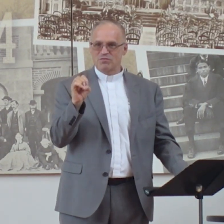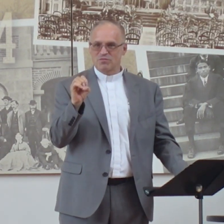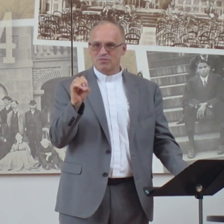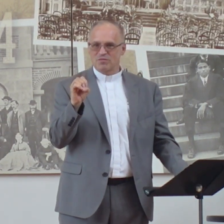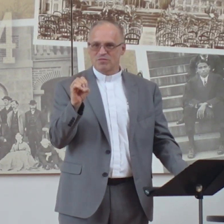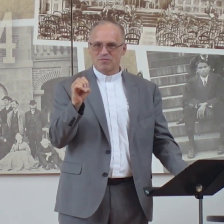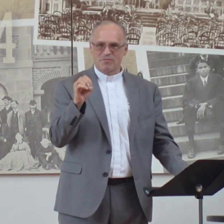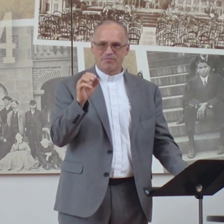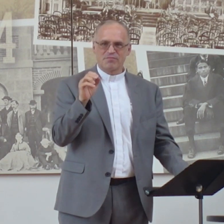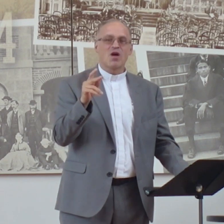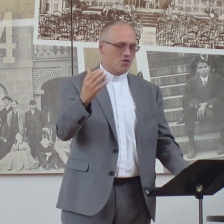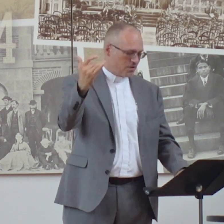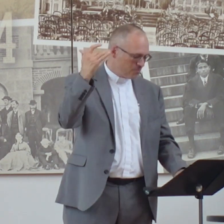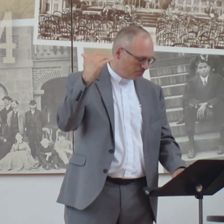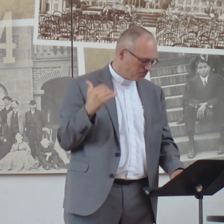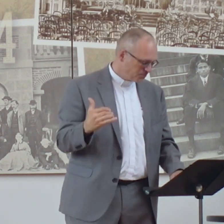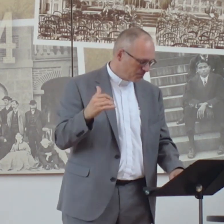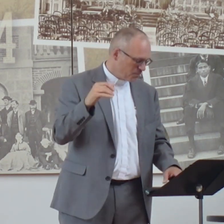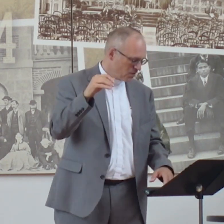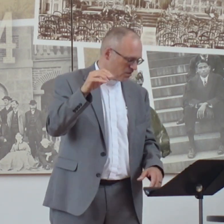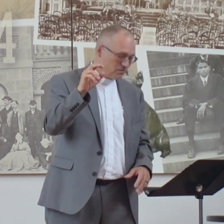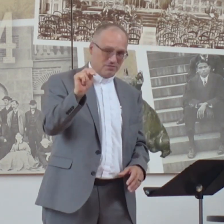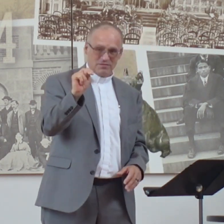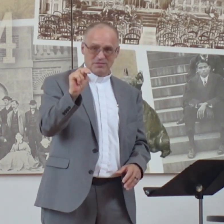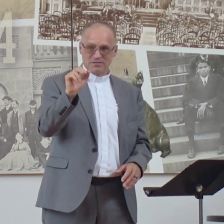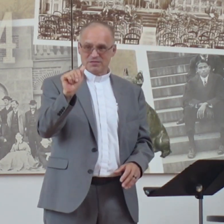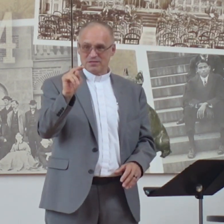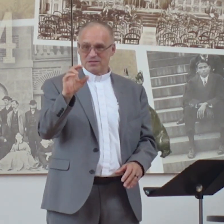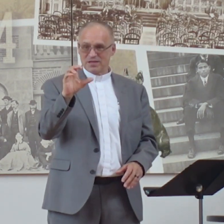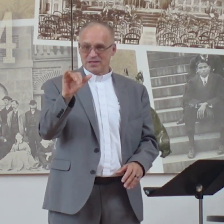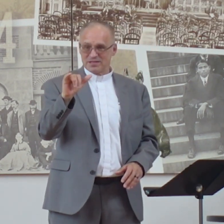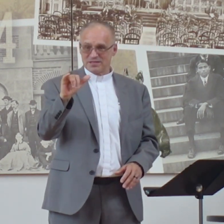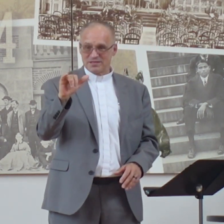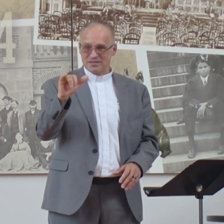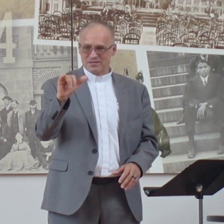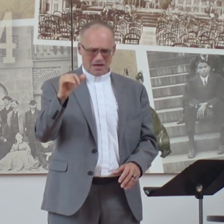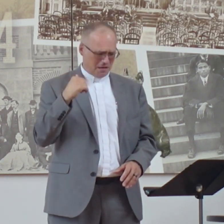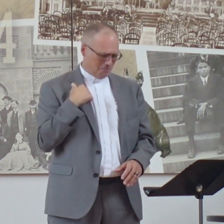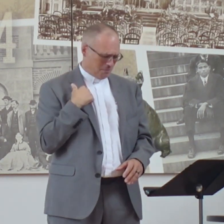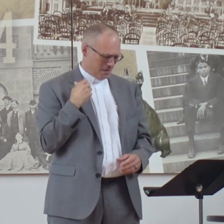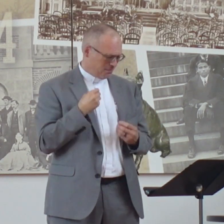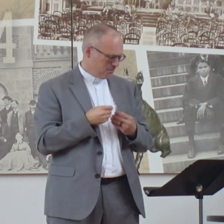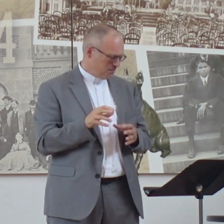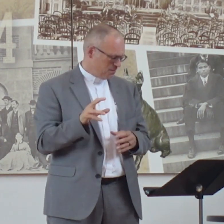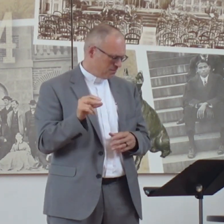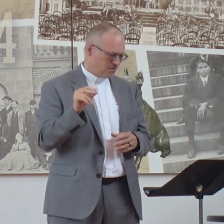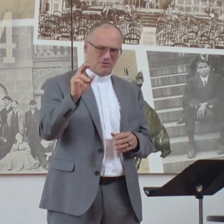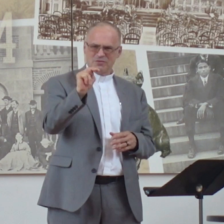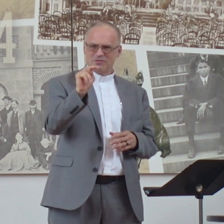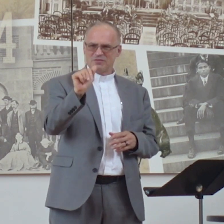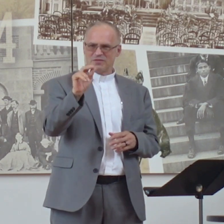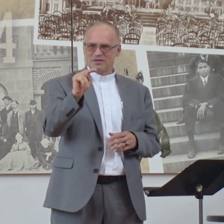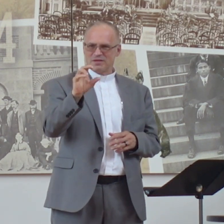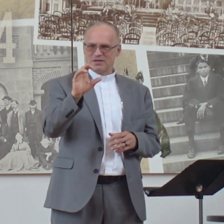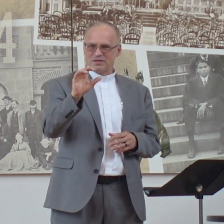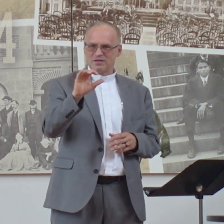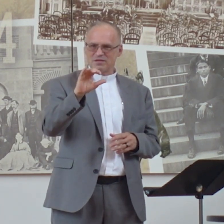I don't see any. I see here Joseph Rose. If not, let's move on to, I think I'm a little bit lost in the